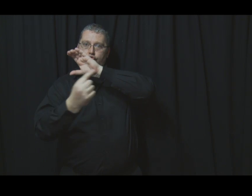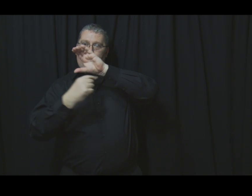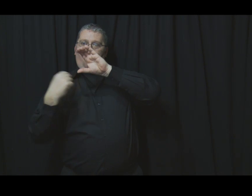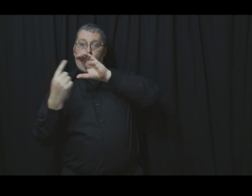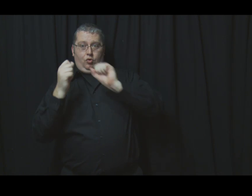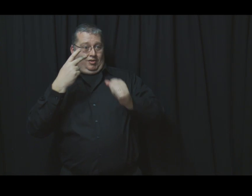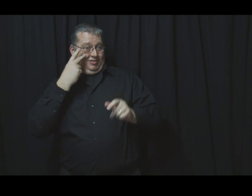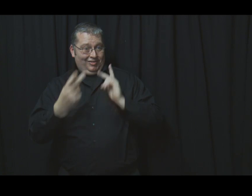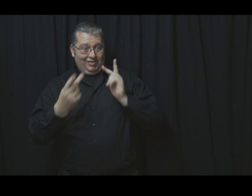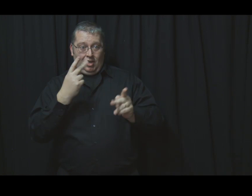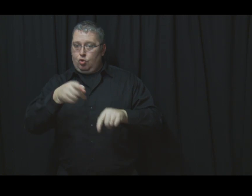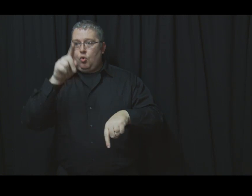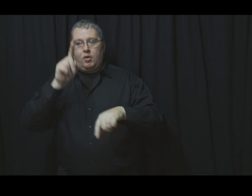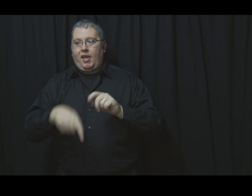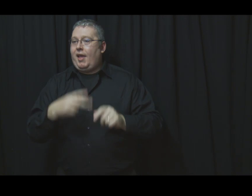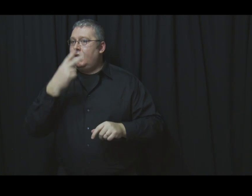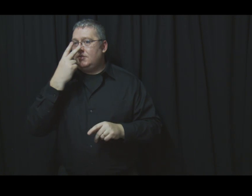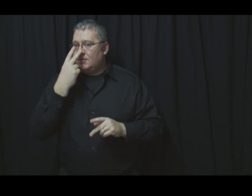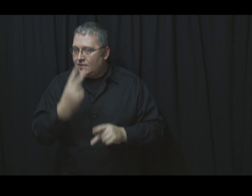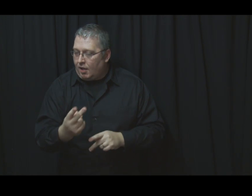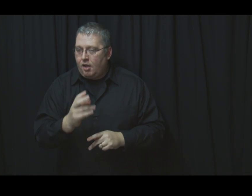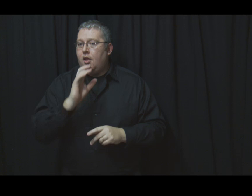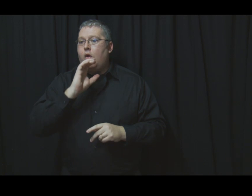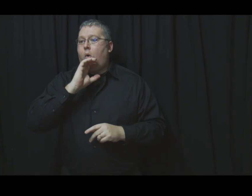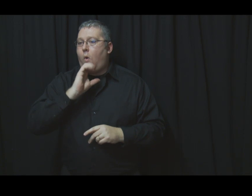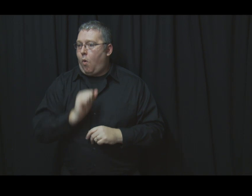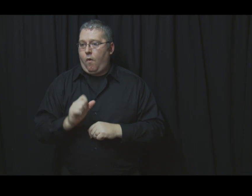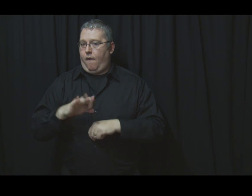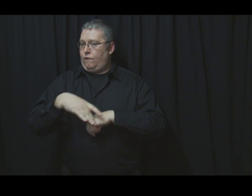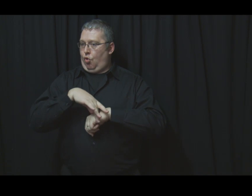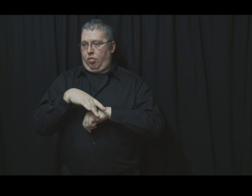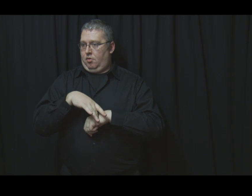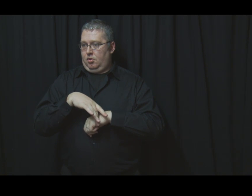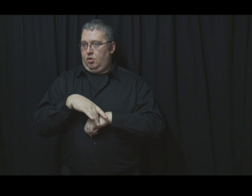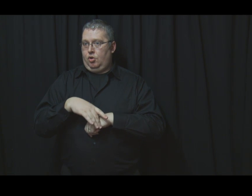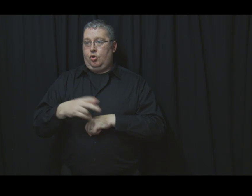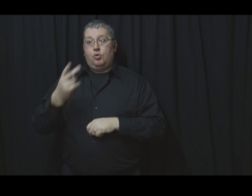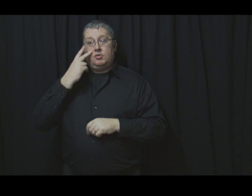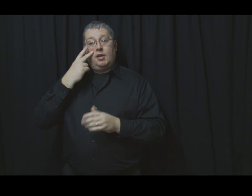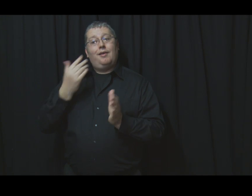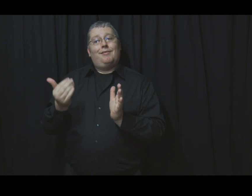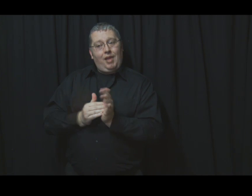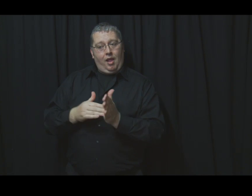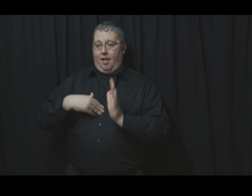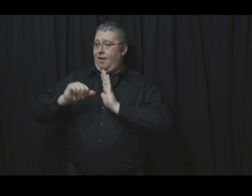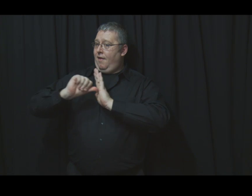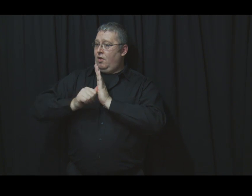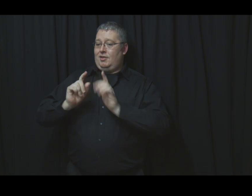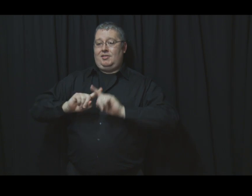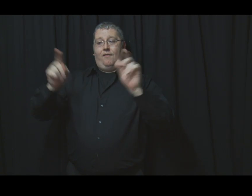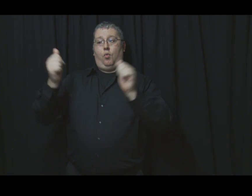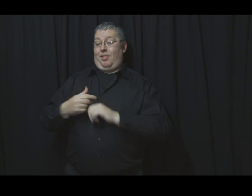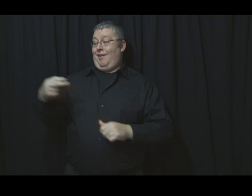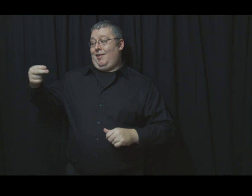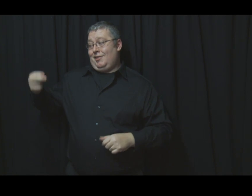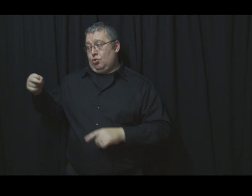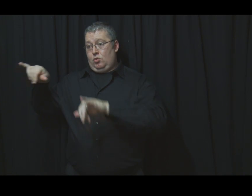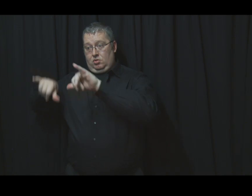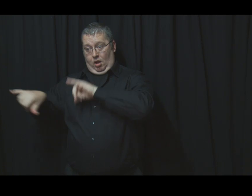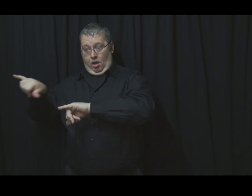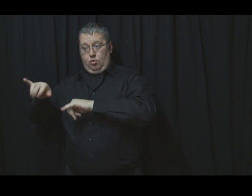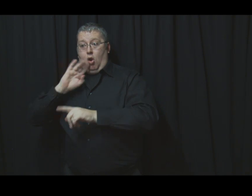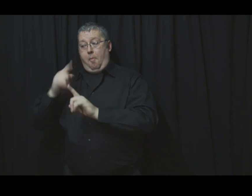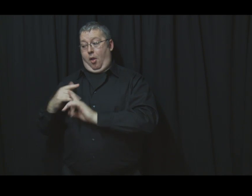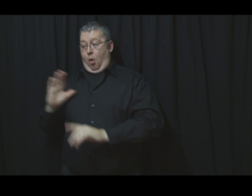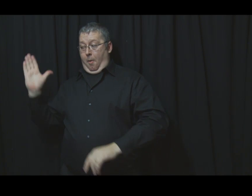can't observe the age of the Earth. You don't see that. You see, again, I emphasize there's a big difference between historical science, talking about the